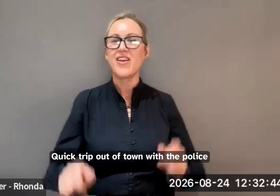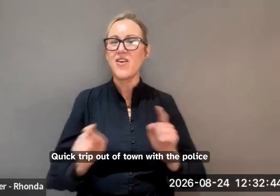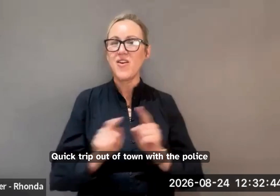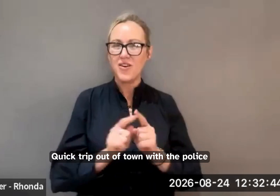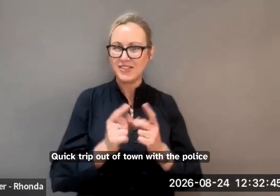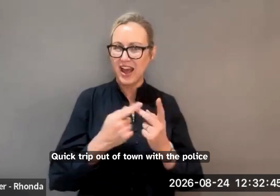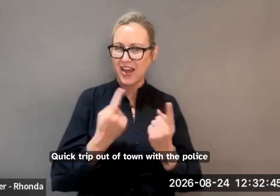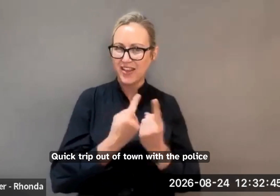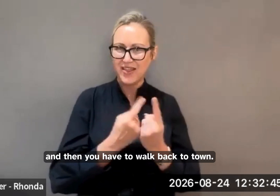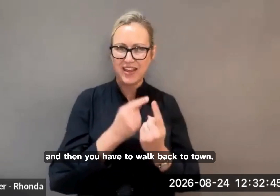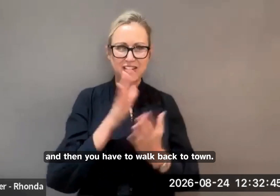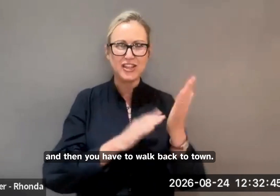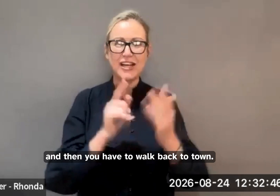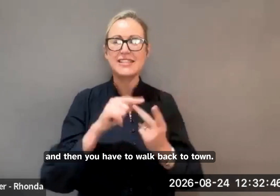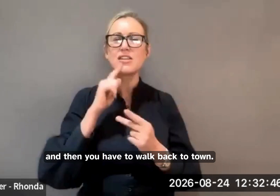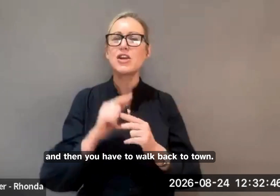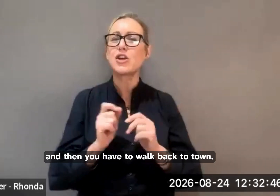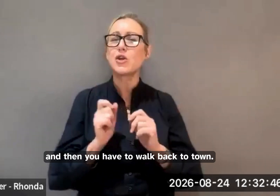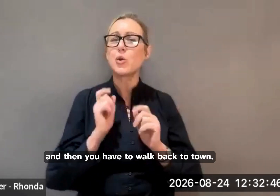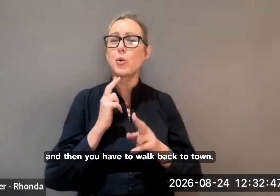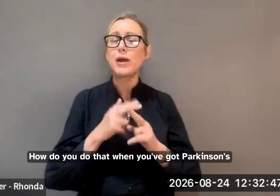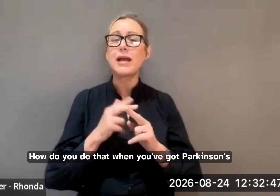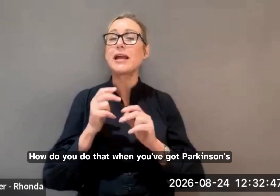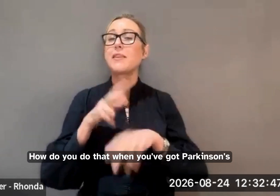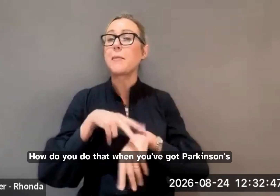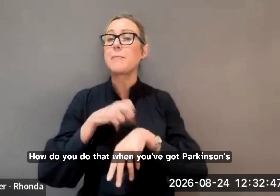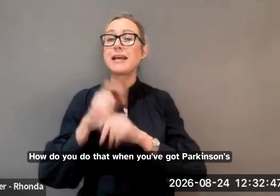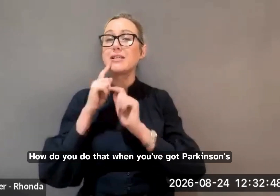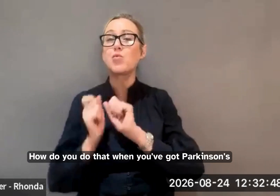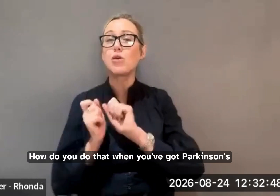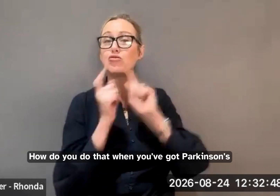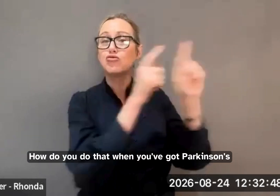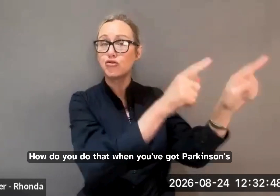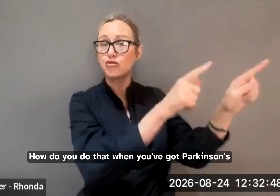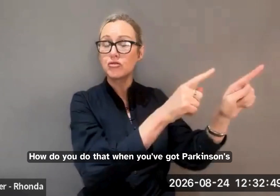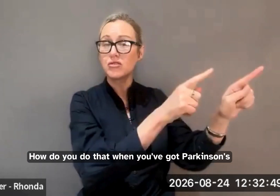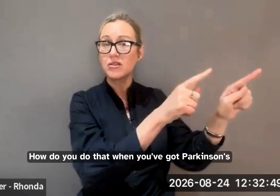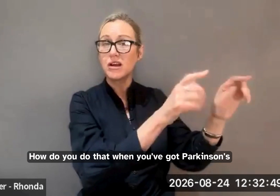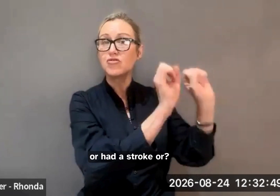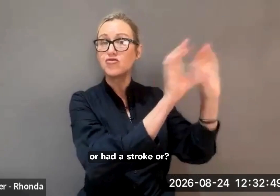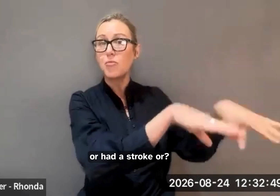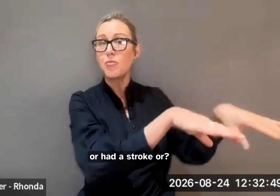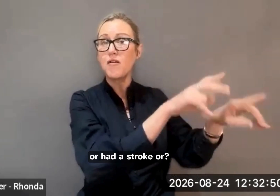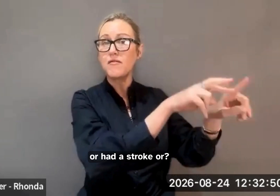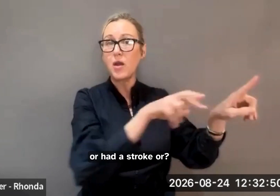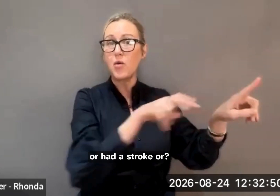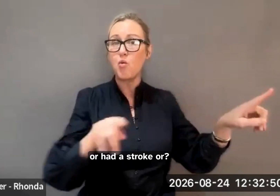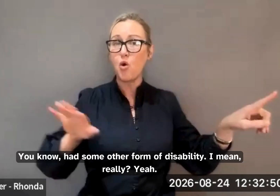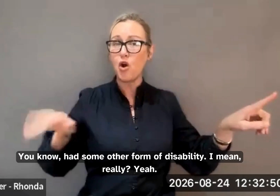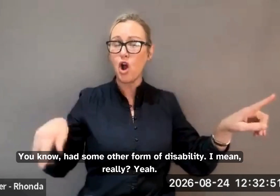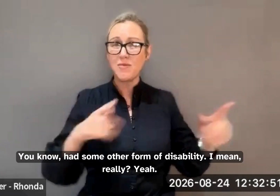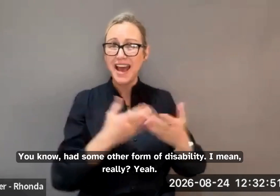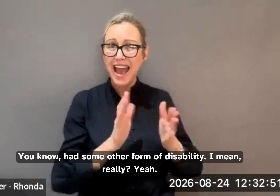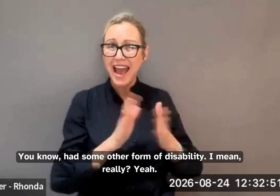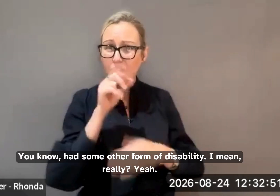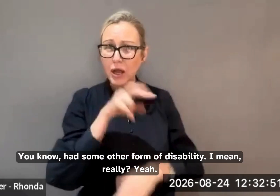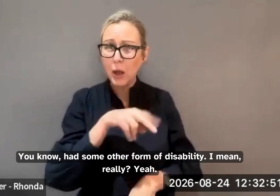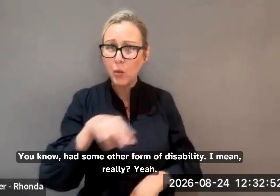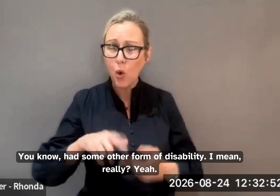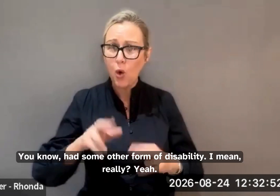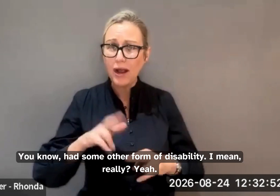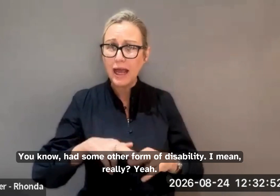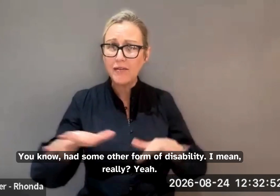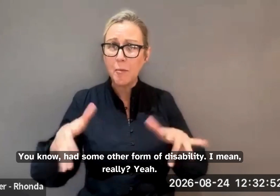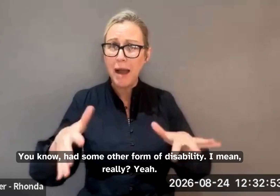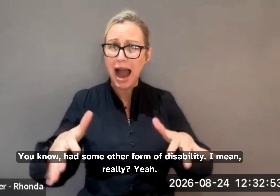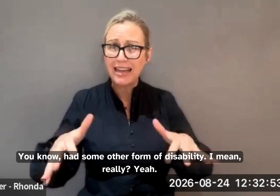trip out of town with the police, and then you have to walk back to town. How do you do that when you've got Parkinson's or have had a stroke or, you know,